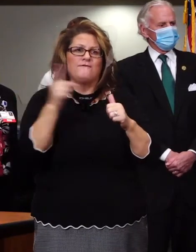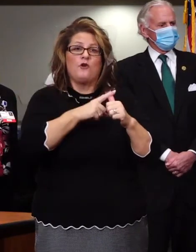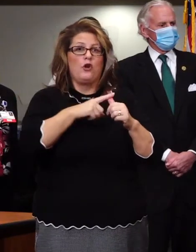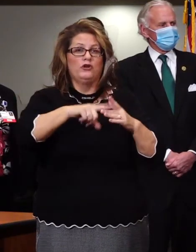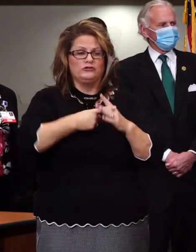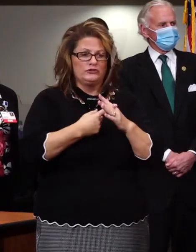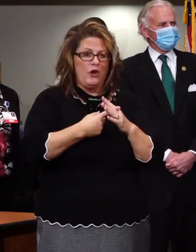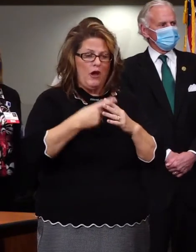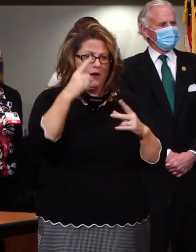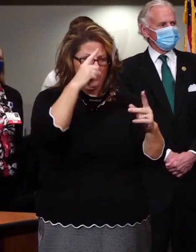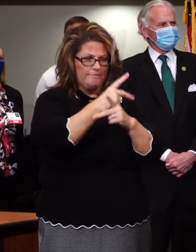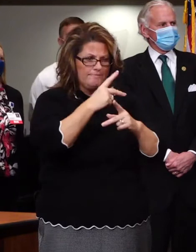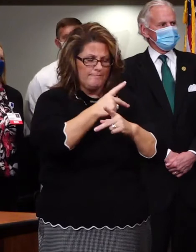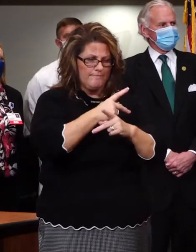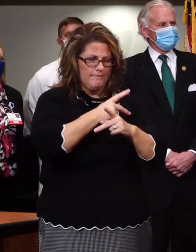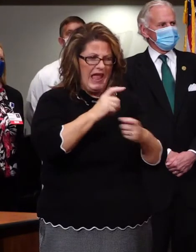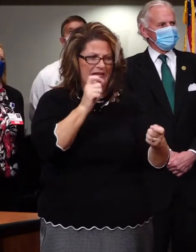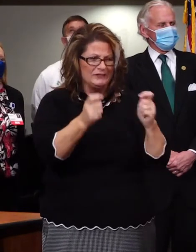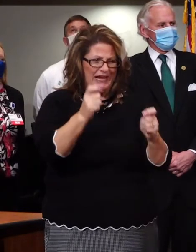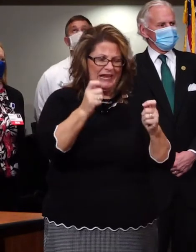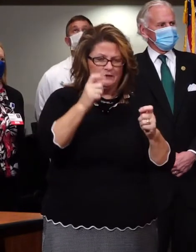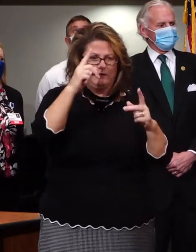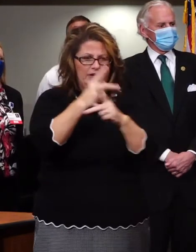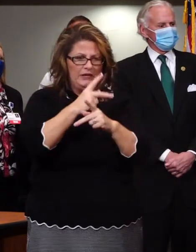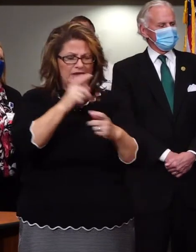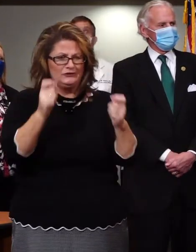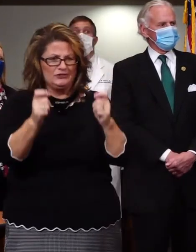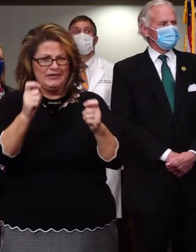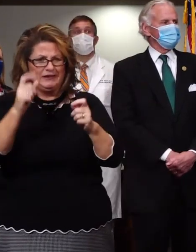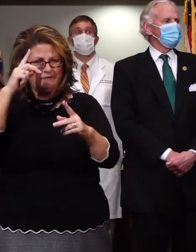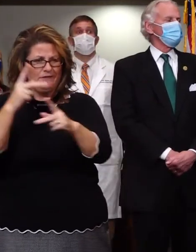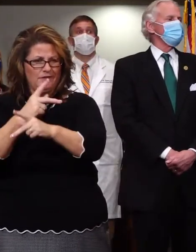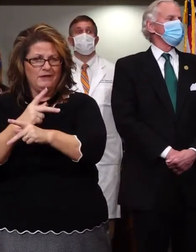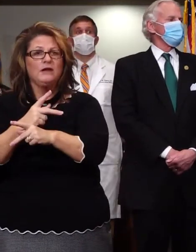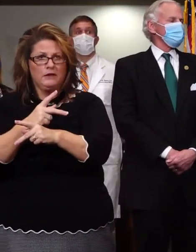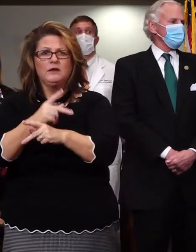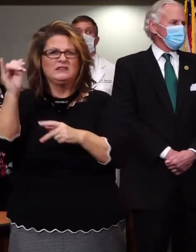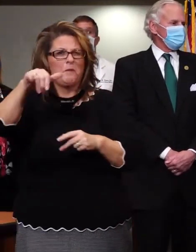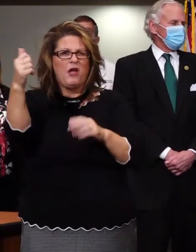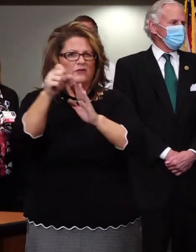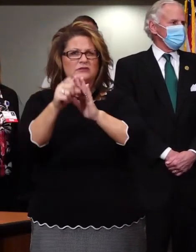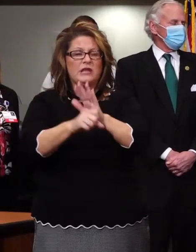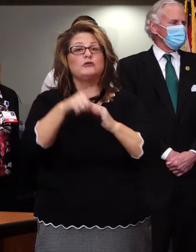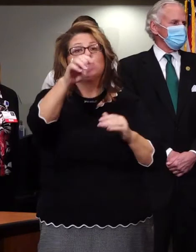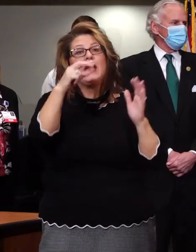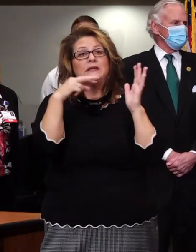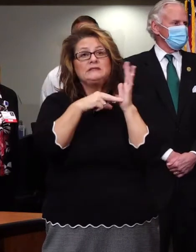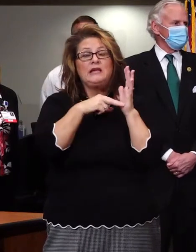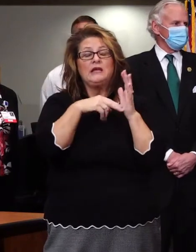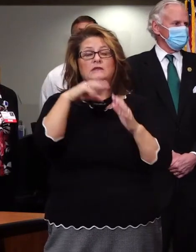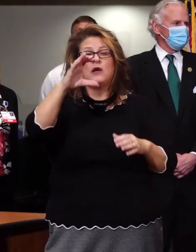do so over time as the federal government provides new vaccine information. In fact, our new vaccine plan can be found on the